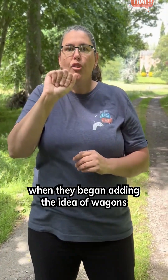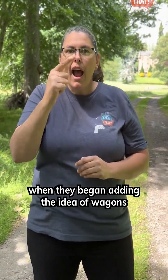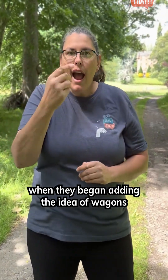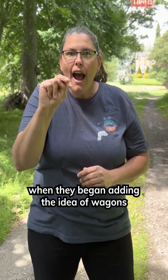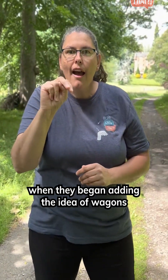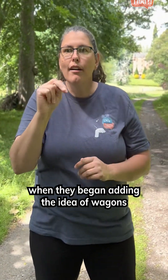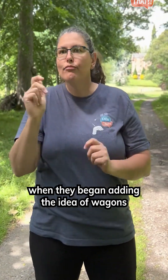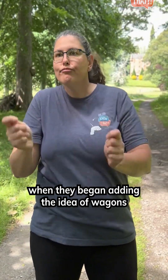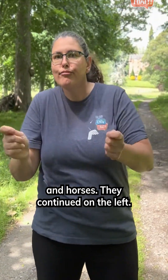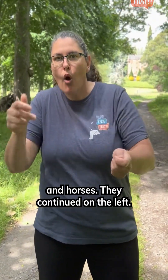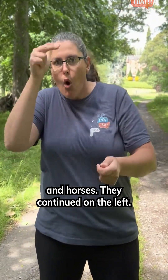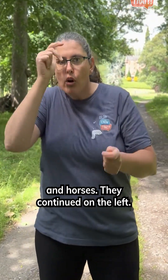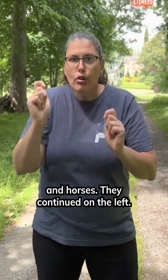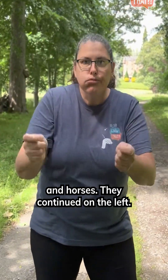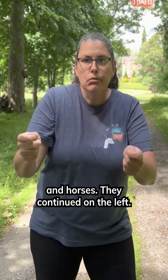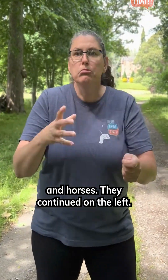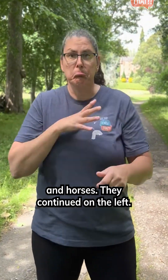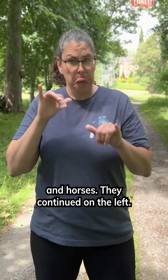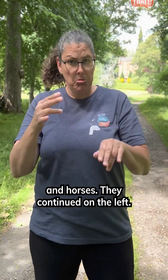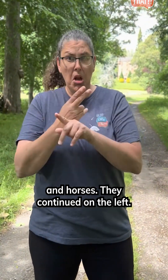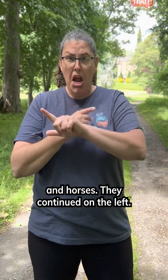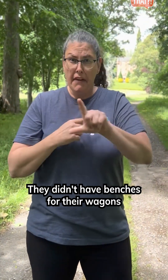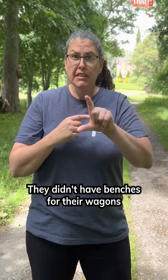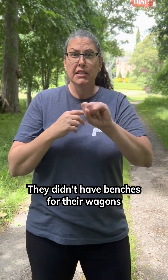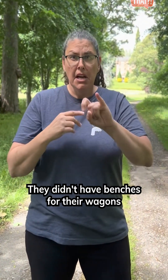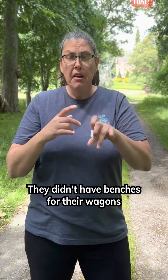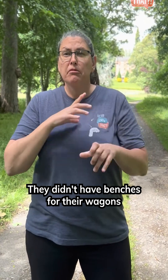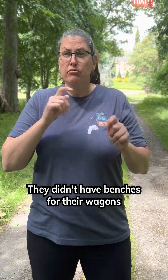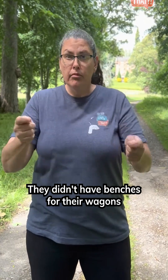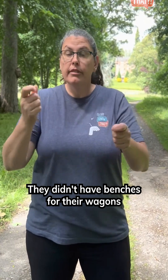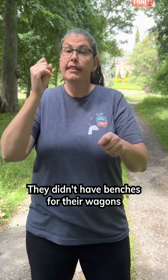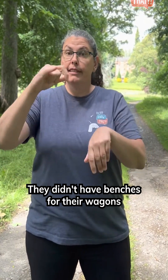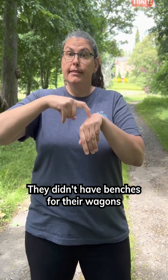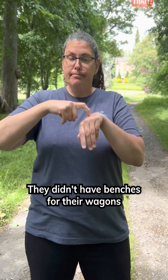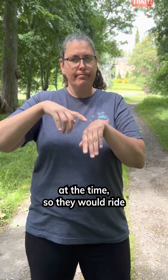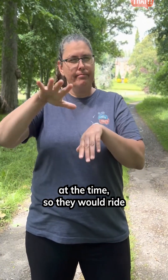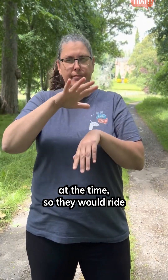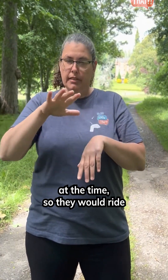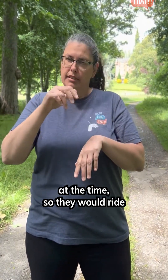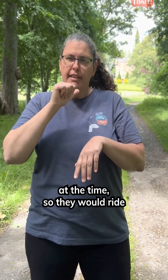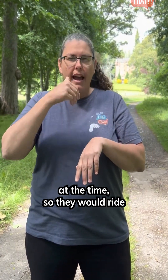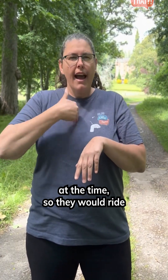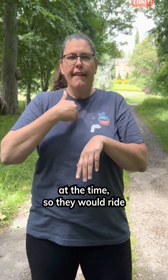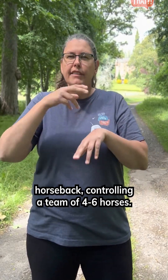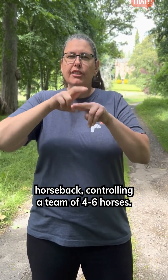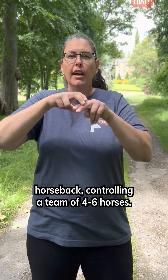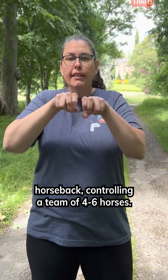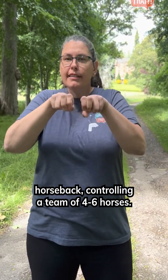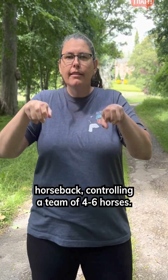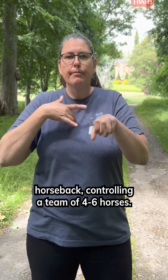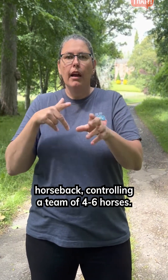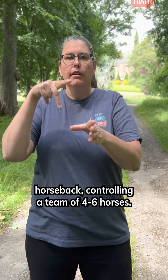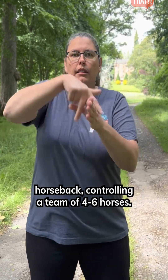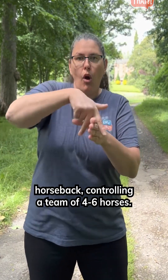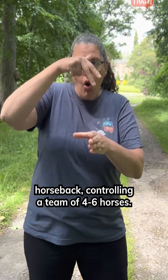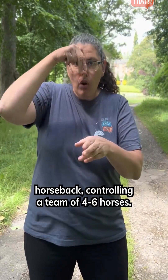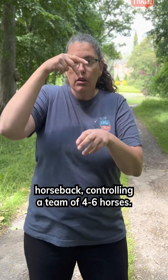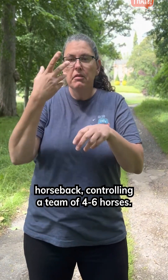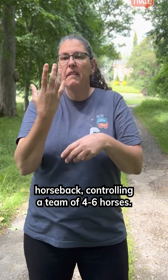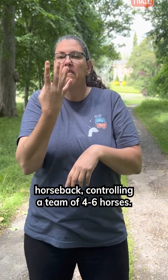of wagons and horses, and they continued on the left. They didn't have benches for their wagons at the time, so they would ride horseback, controlling a team of 4 to